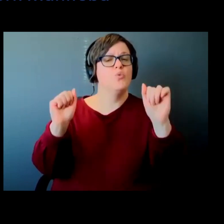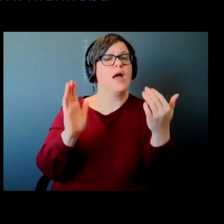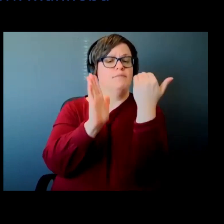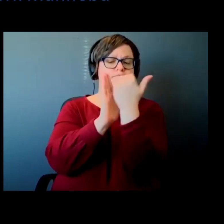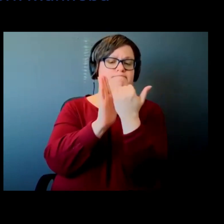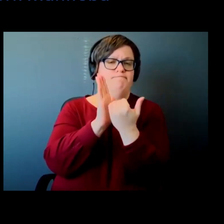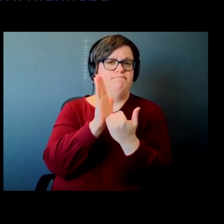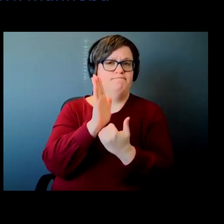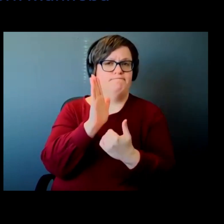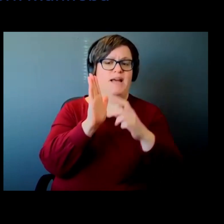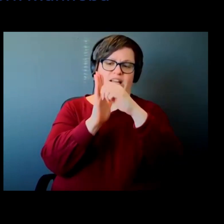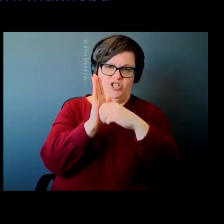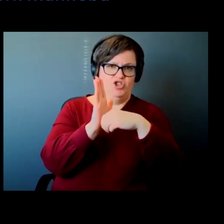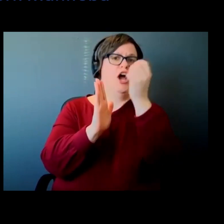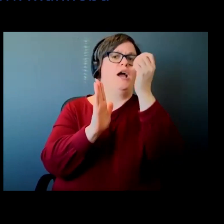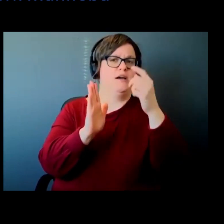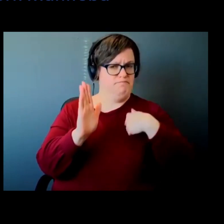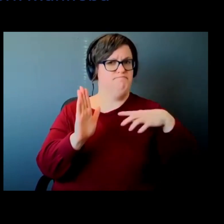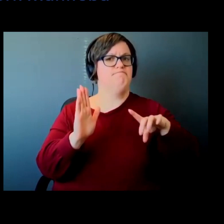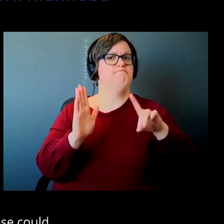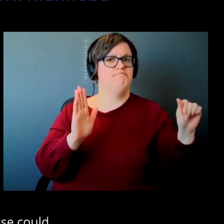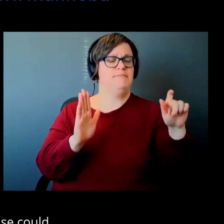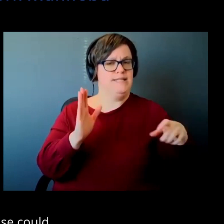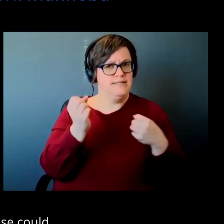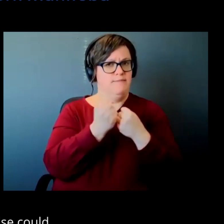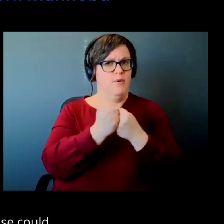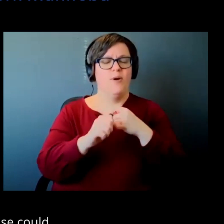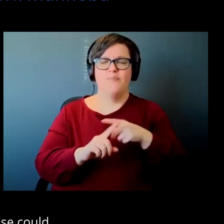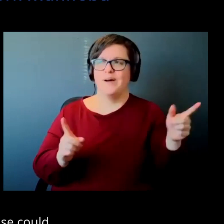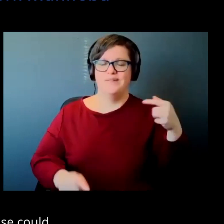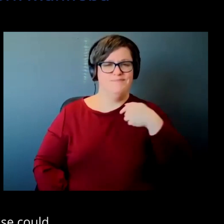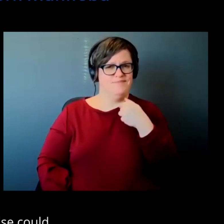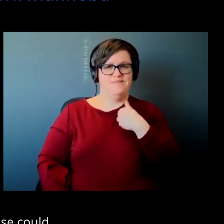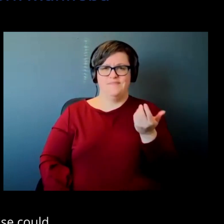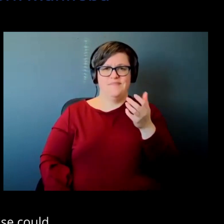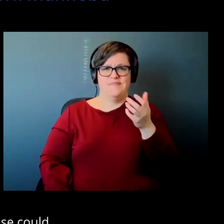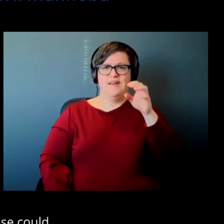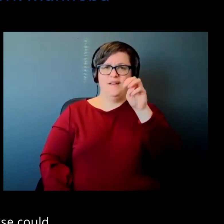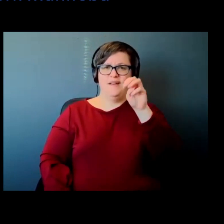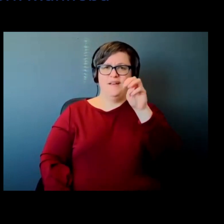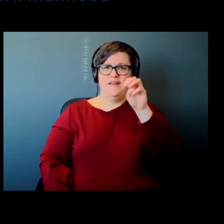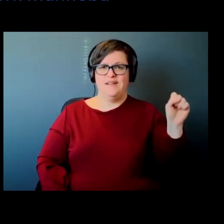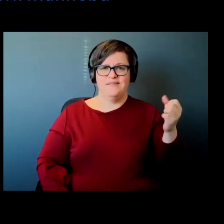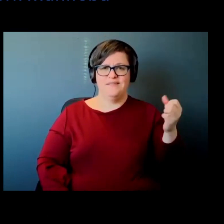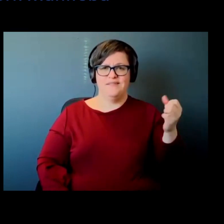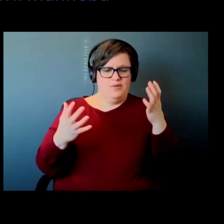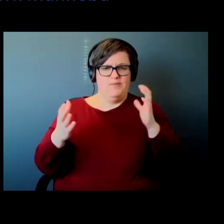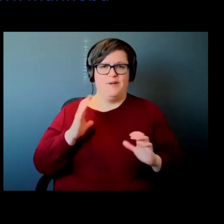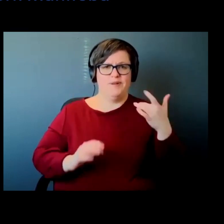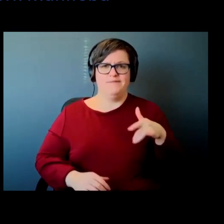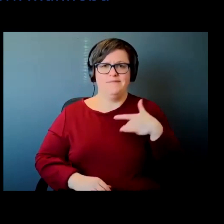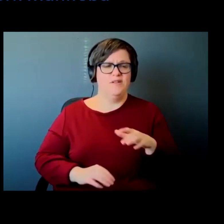Sometimes I need more than one of me because there's too much to do. Like, I wish somebody else could caulk the van. But yeah,